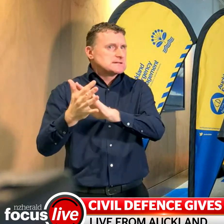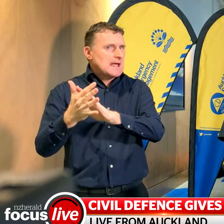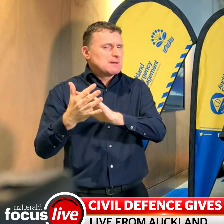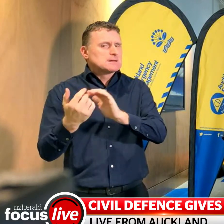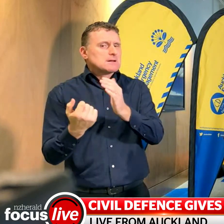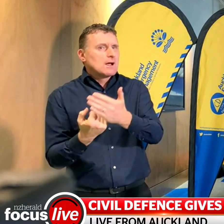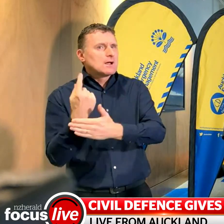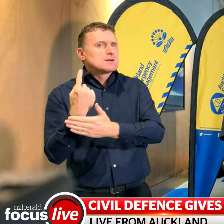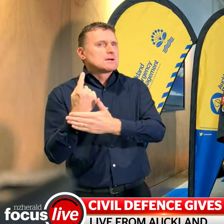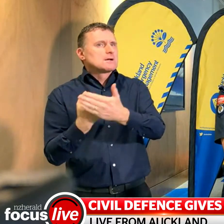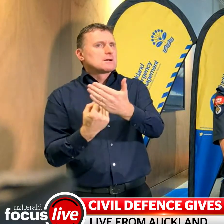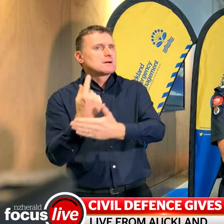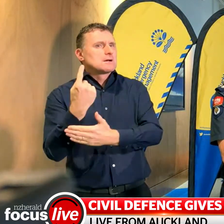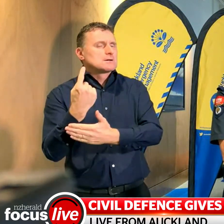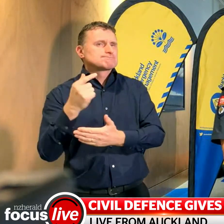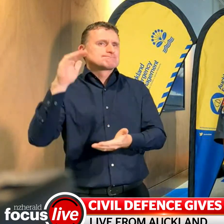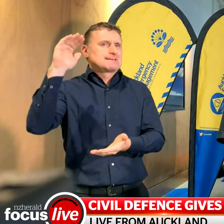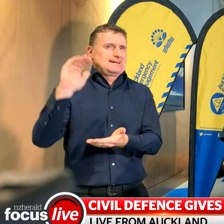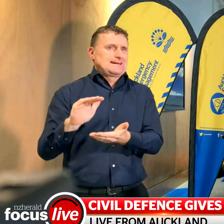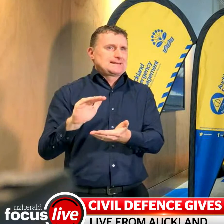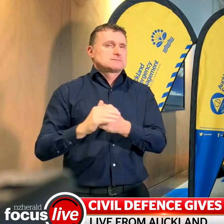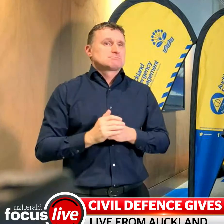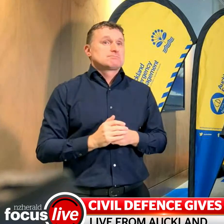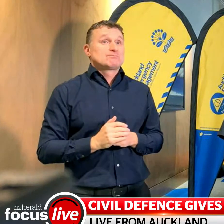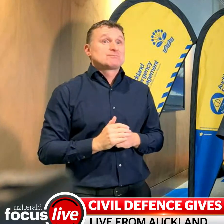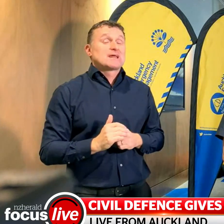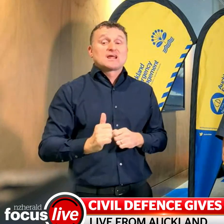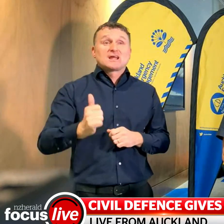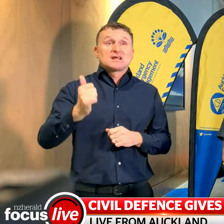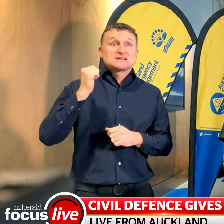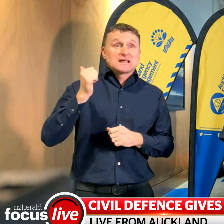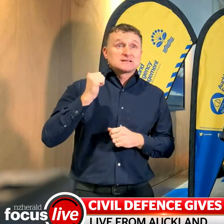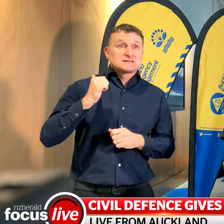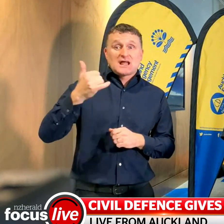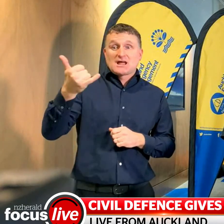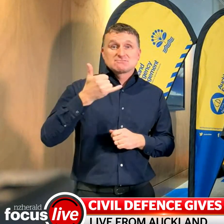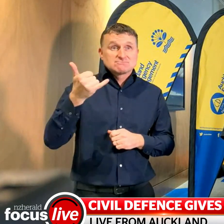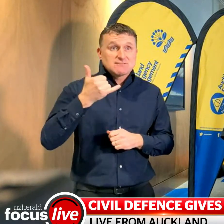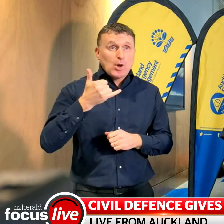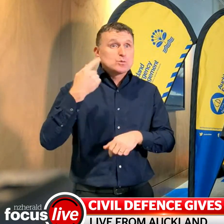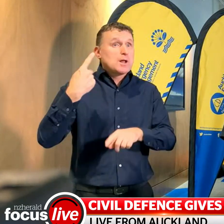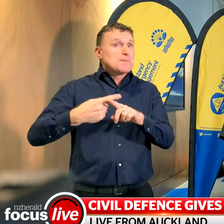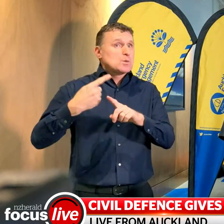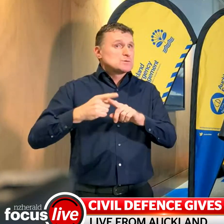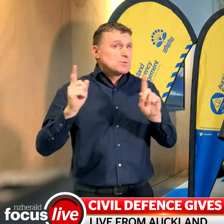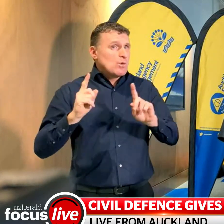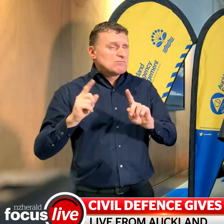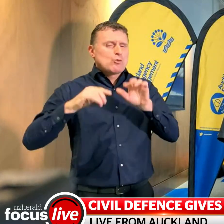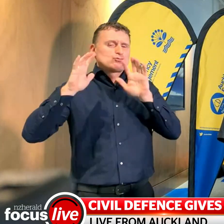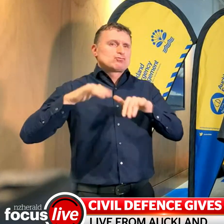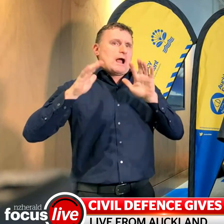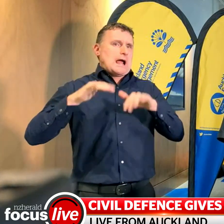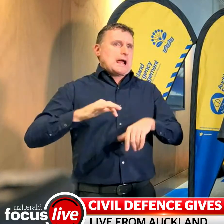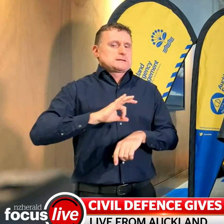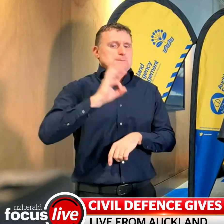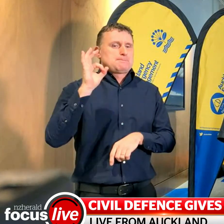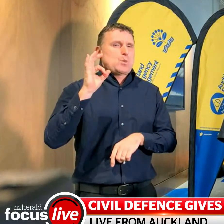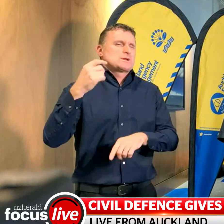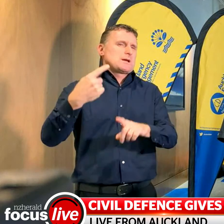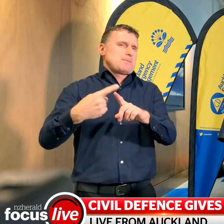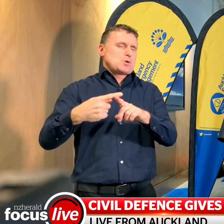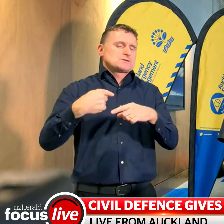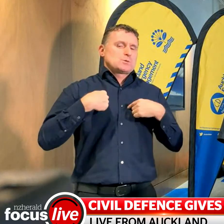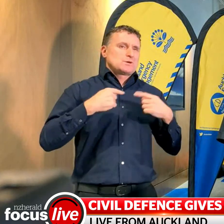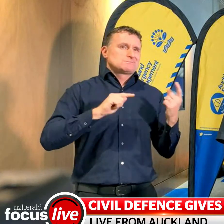evening. The flurry of calls, of course, yesterday were the result of the early morning downpour that we had. We are